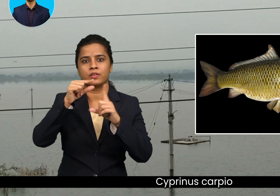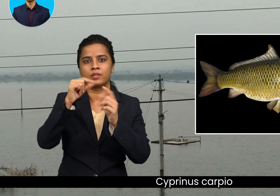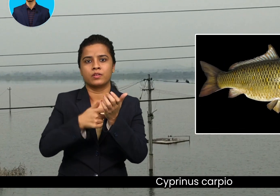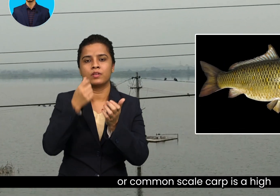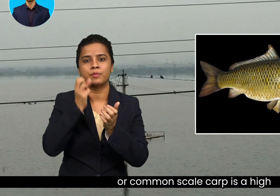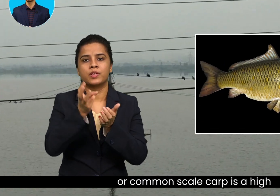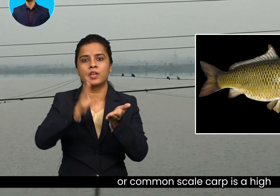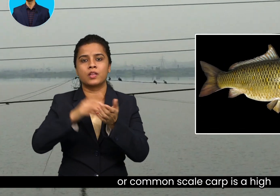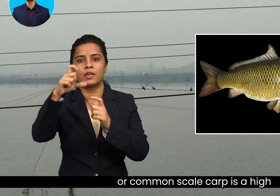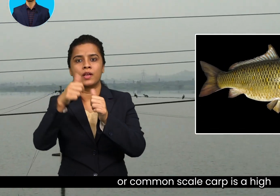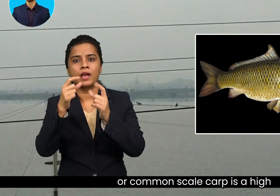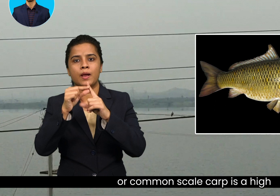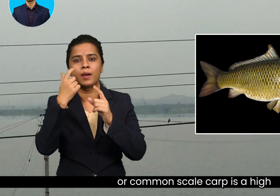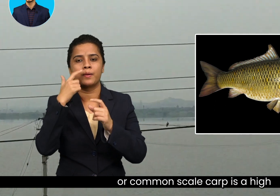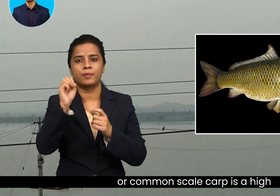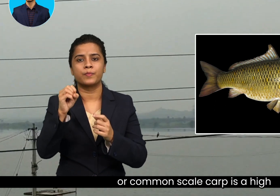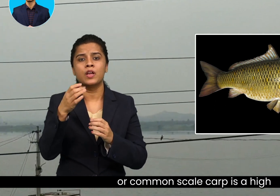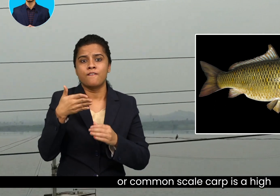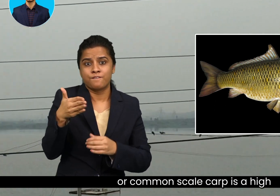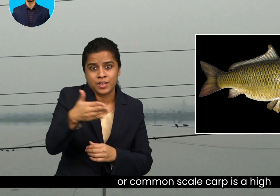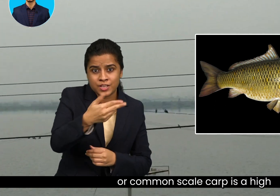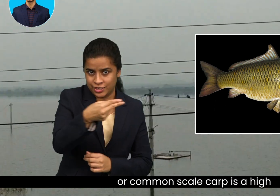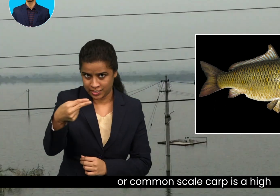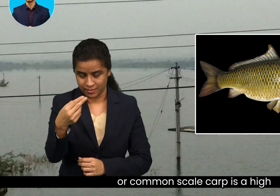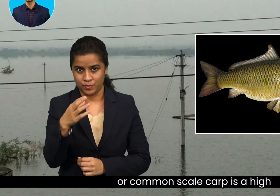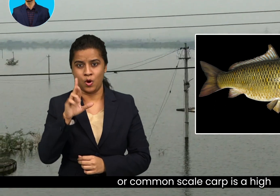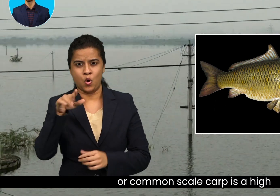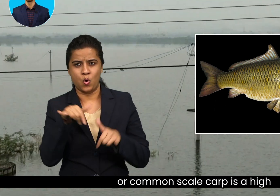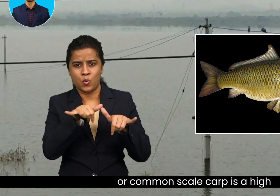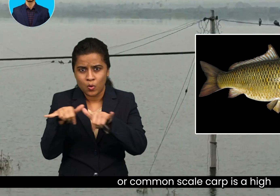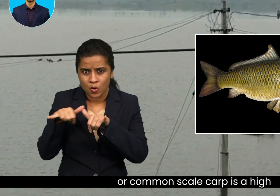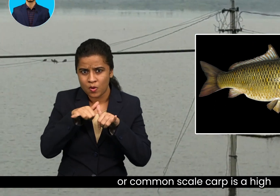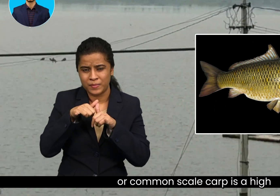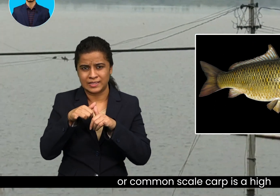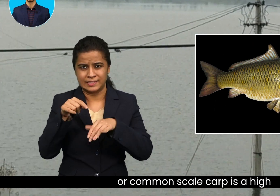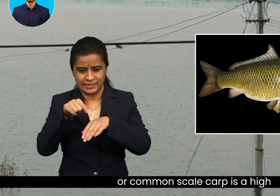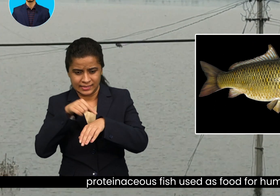Cyprinus caprio or common scale carp is a high